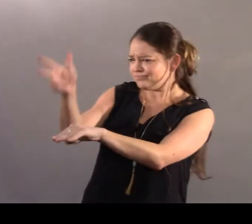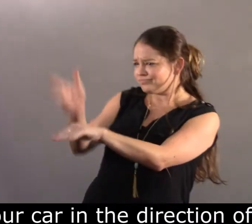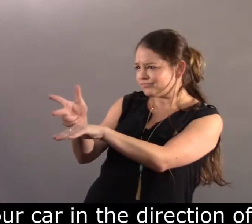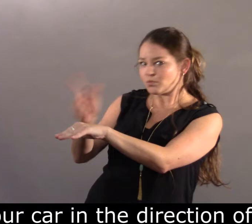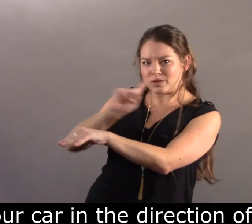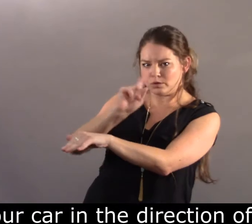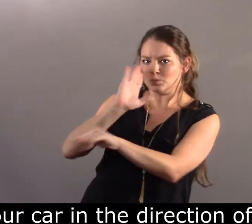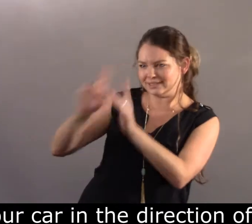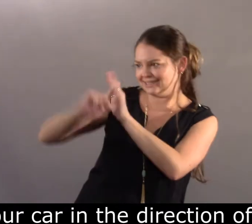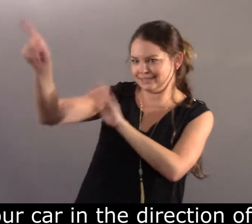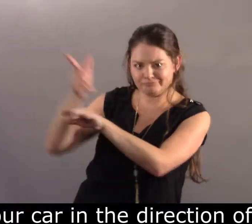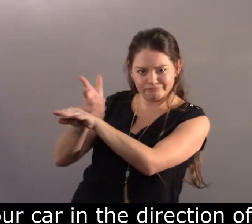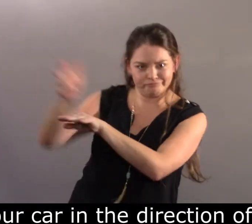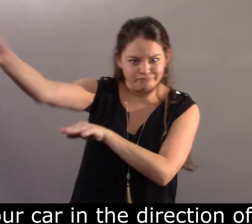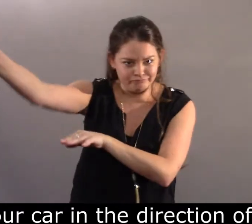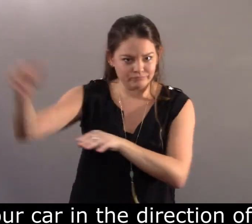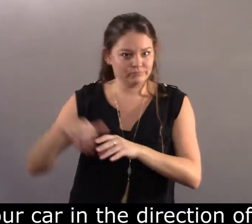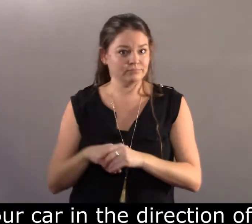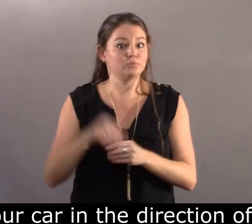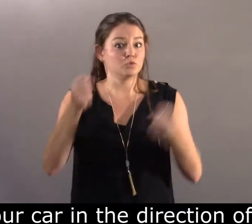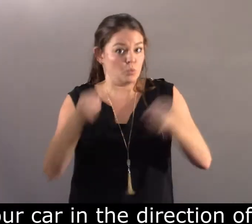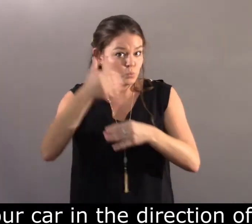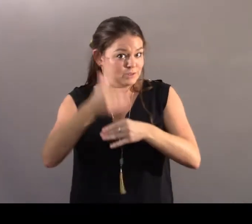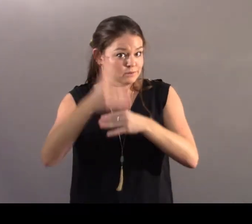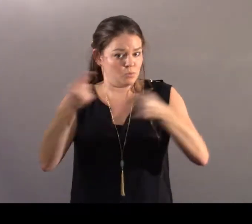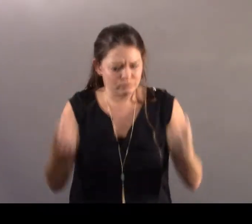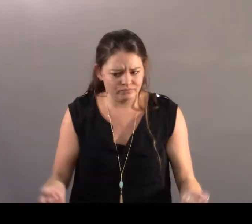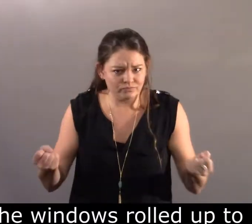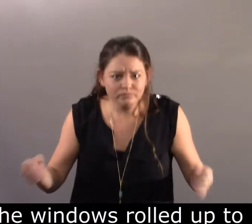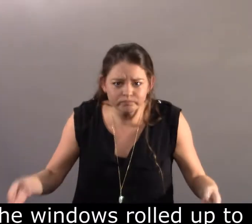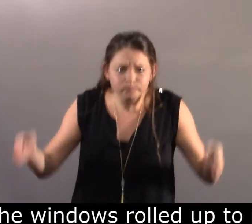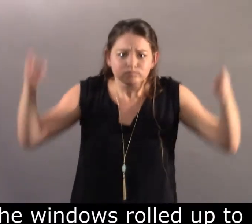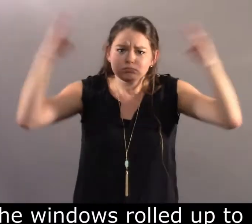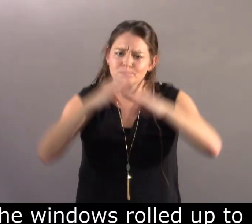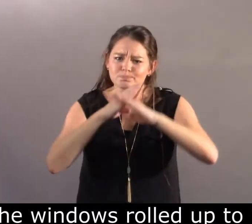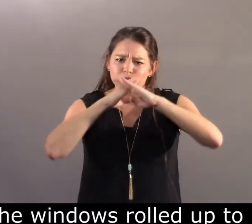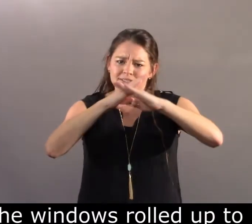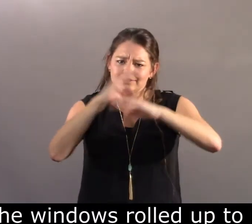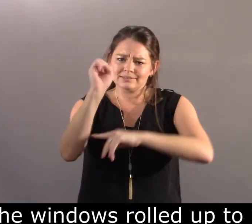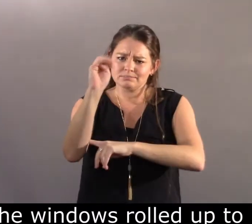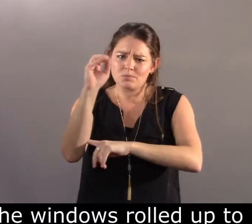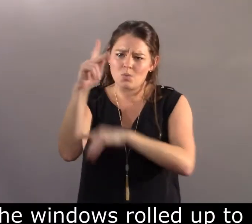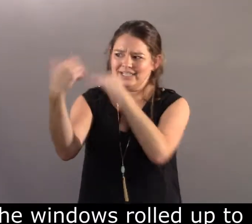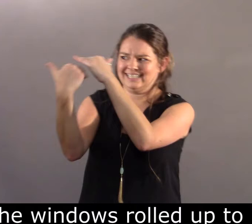park your car in the direction of escape. Keep the windows rolled up to prevent smoke from entering.